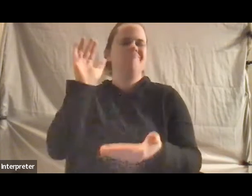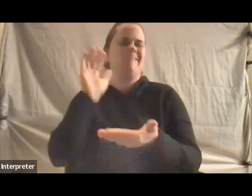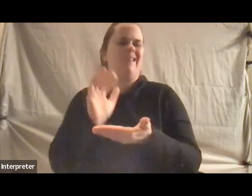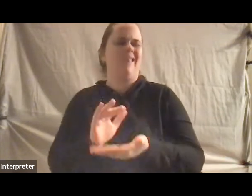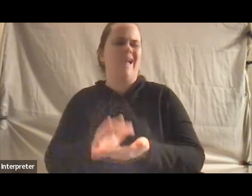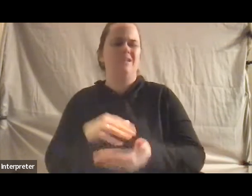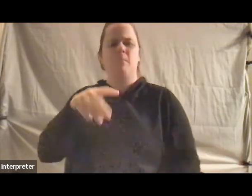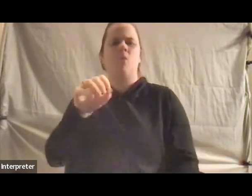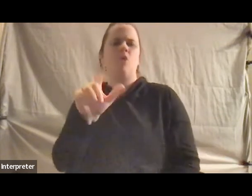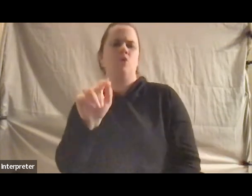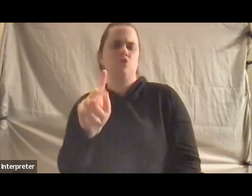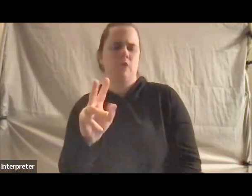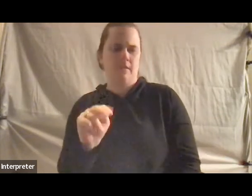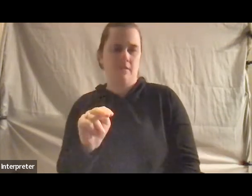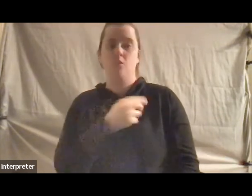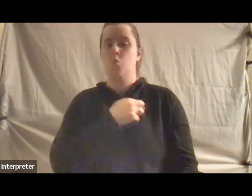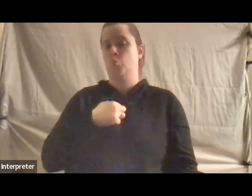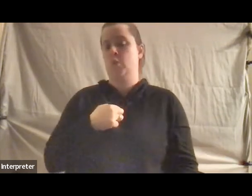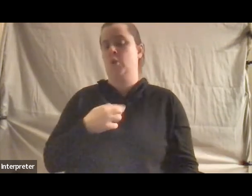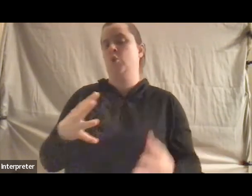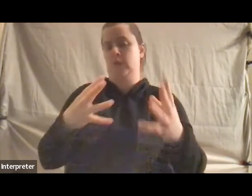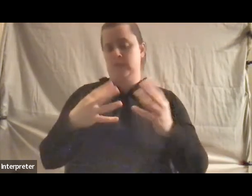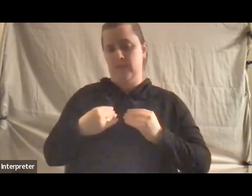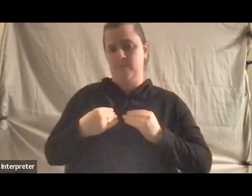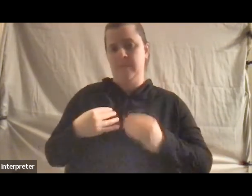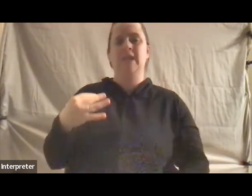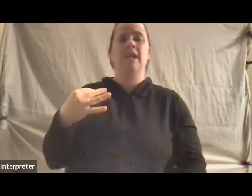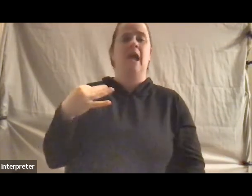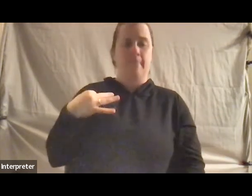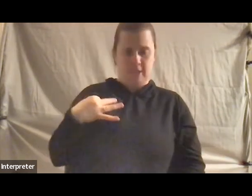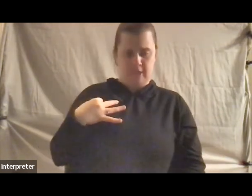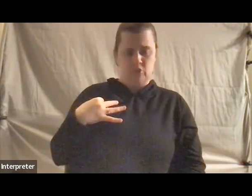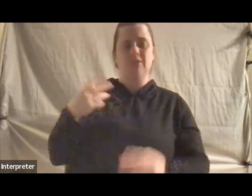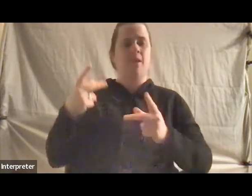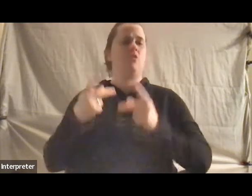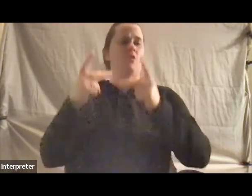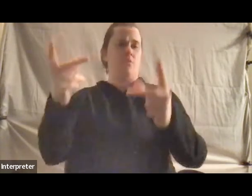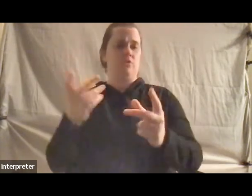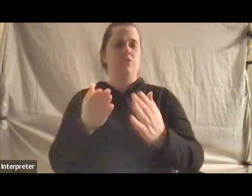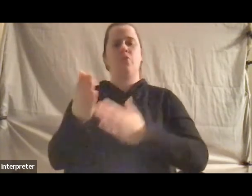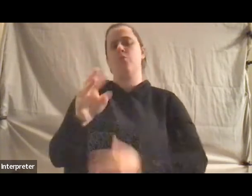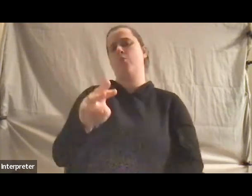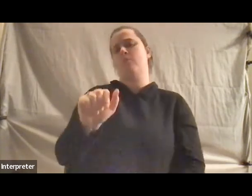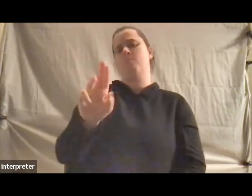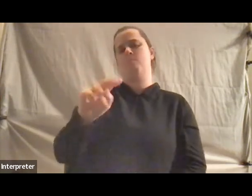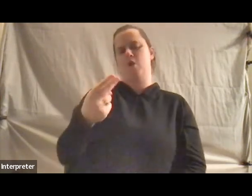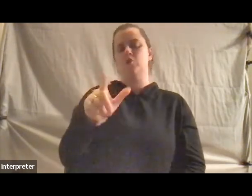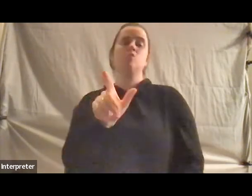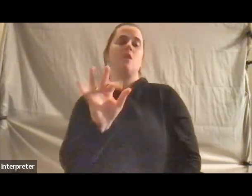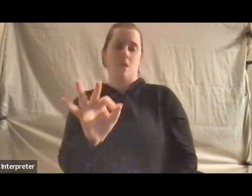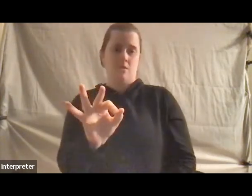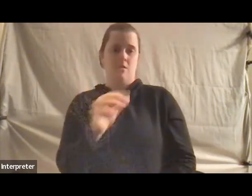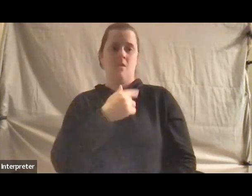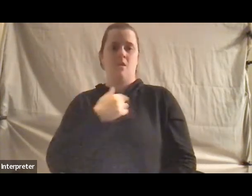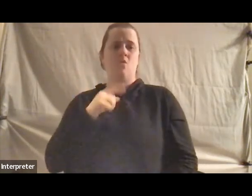change. We are accepting applications and proposals for this work through March 29th. We are